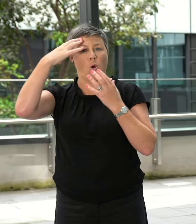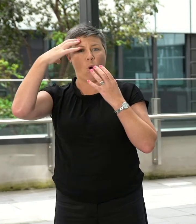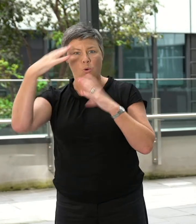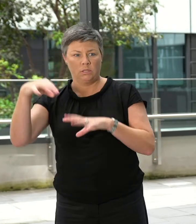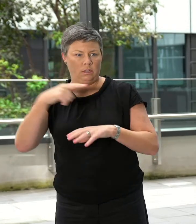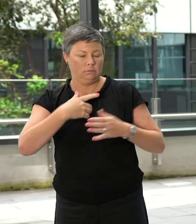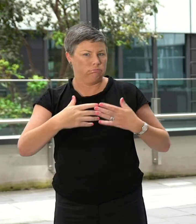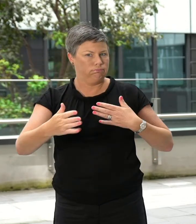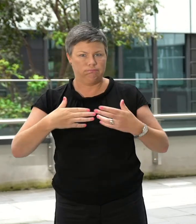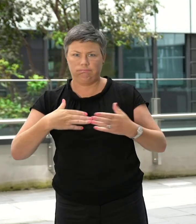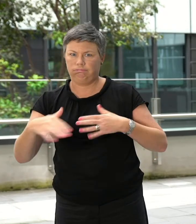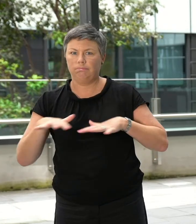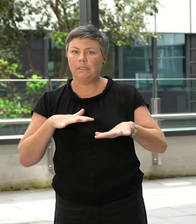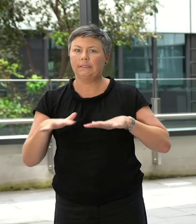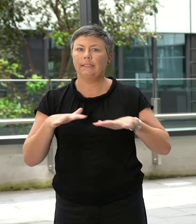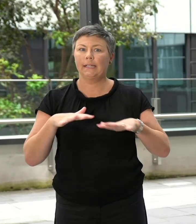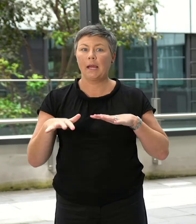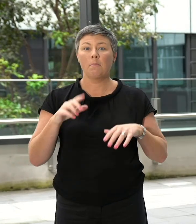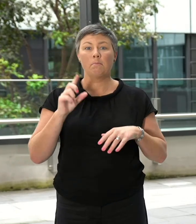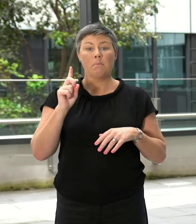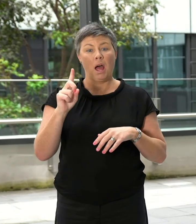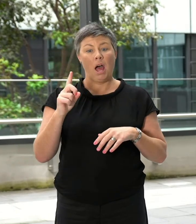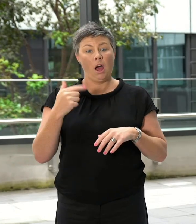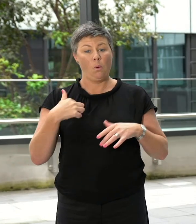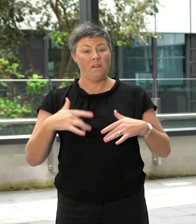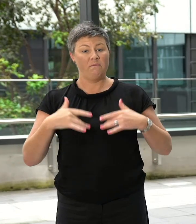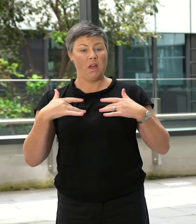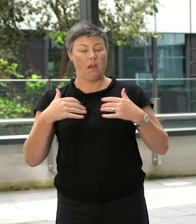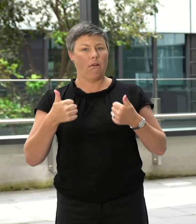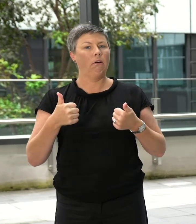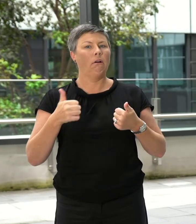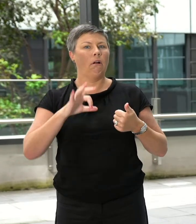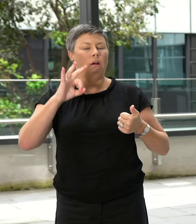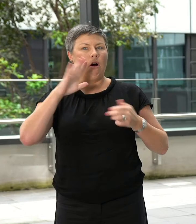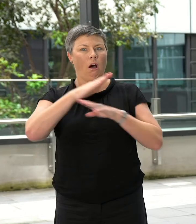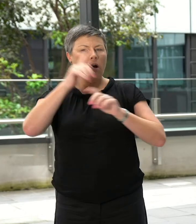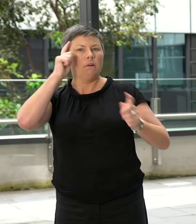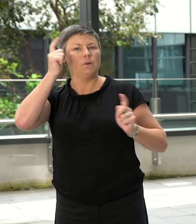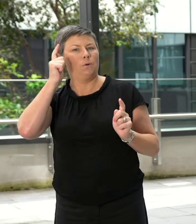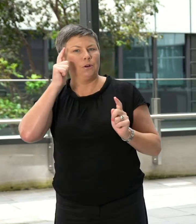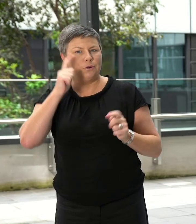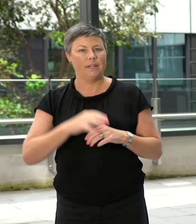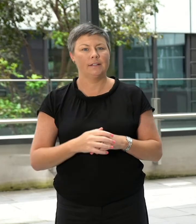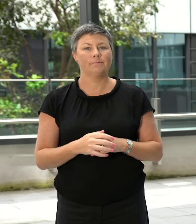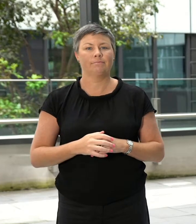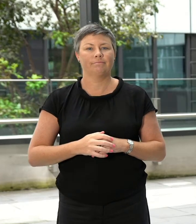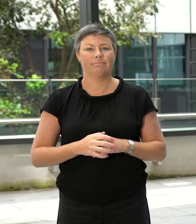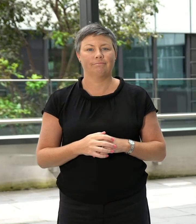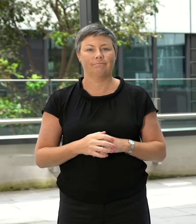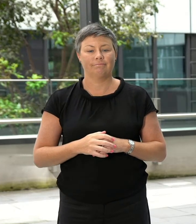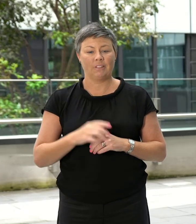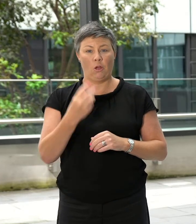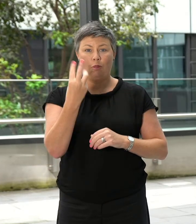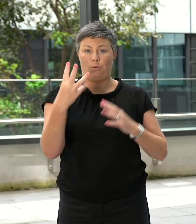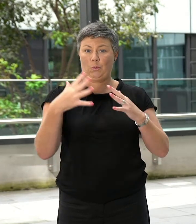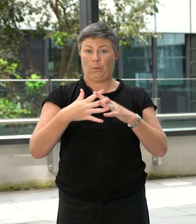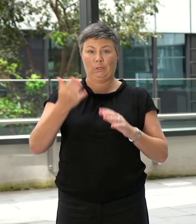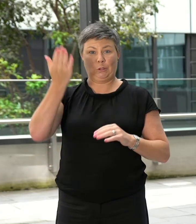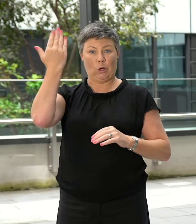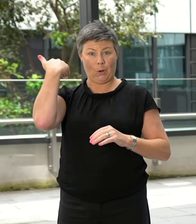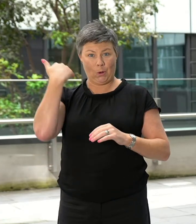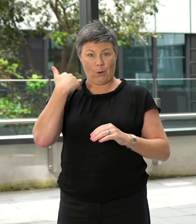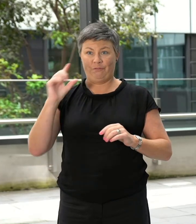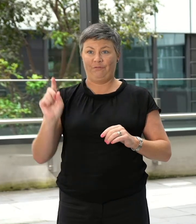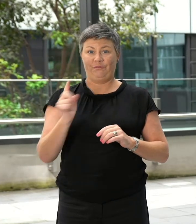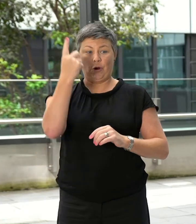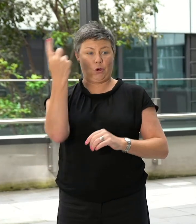so far are very reassuring. In relation to the vaccines, we are very excited to be back here 3 weeks on from our first